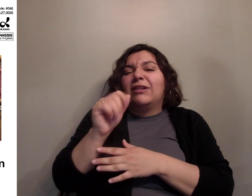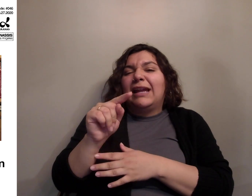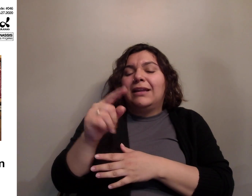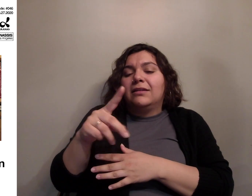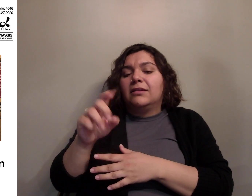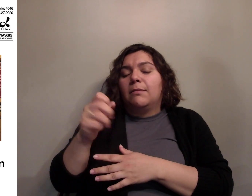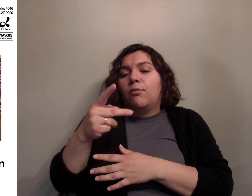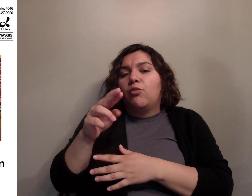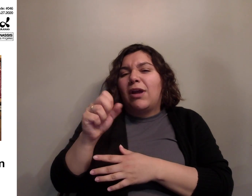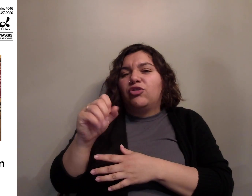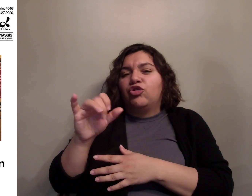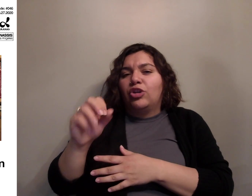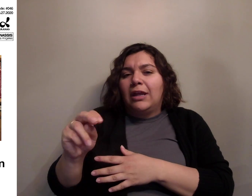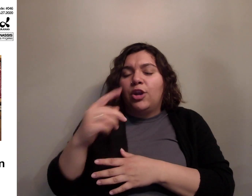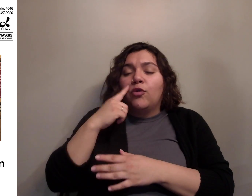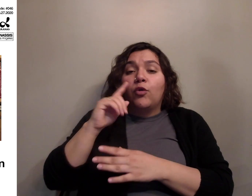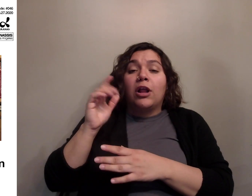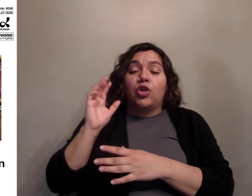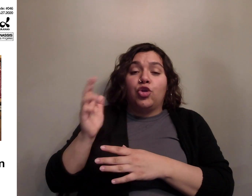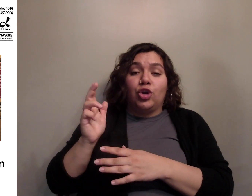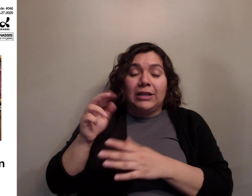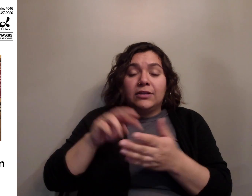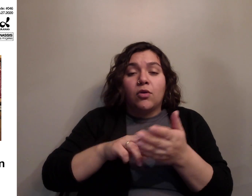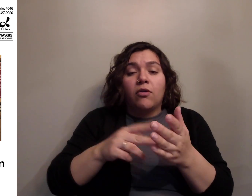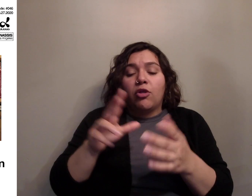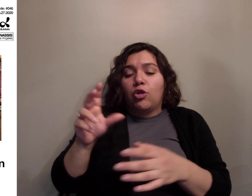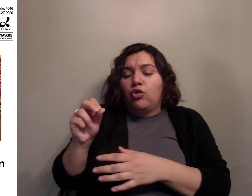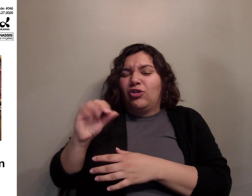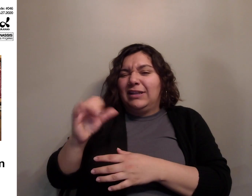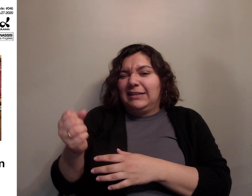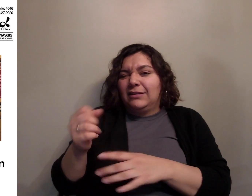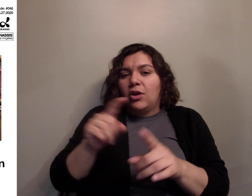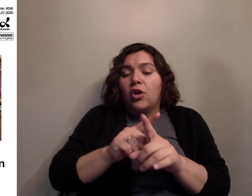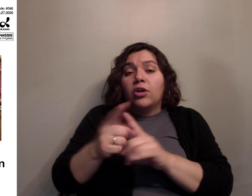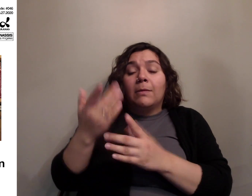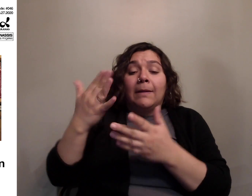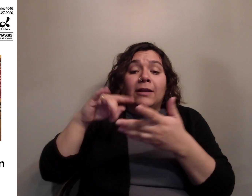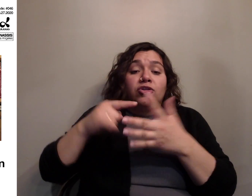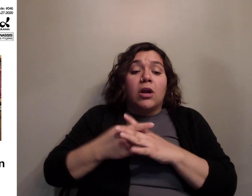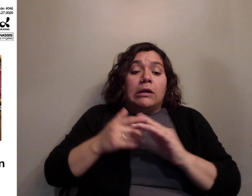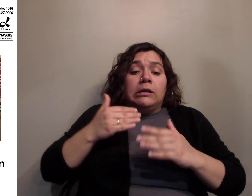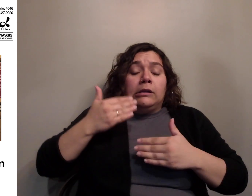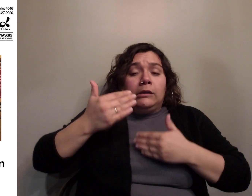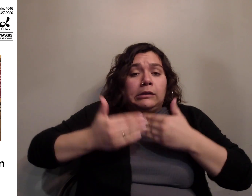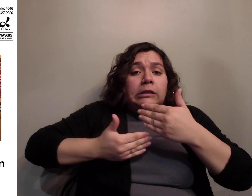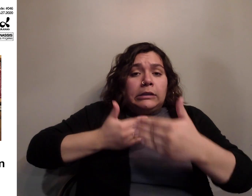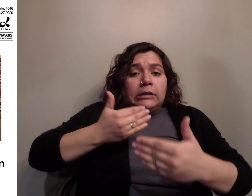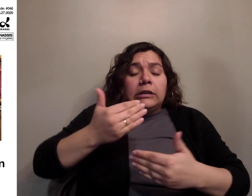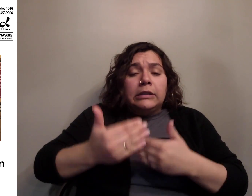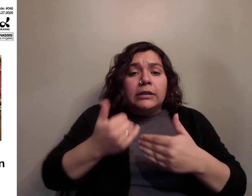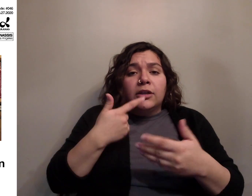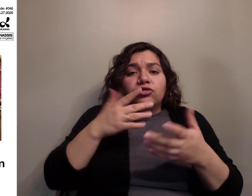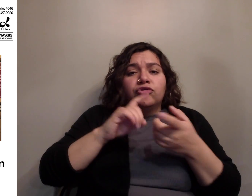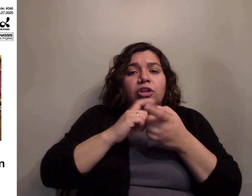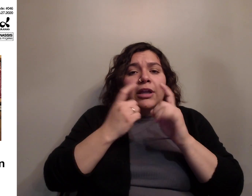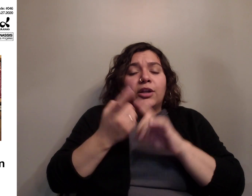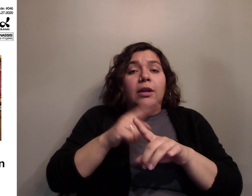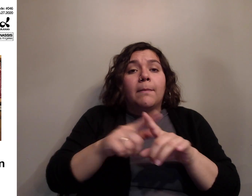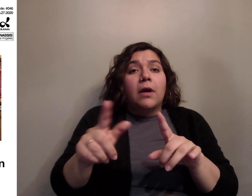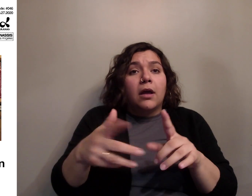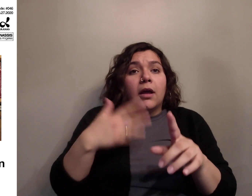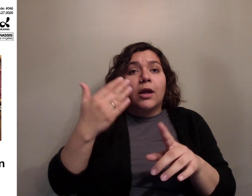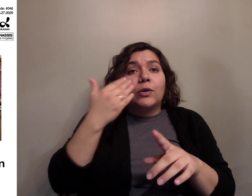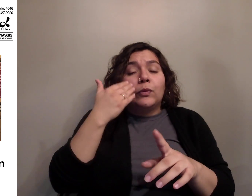in the 1930s. But we can at least dream about it, or perhaps take the first tiny steps in that